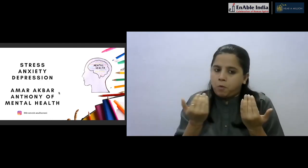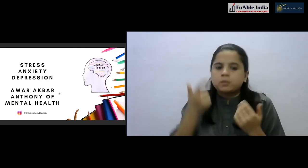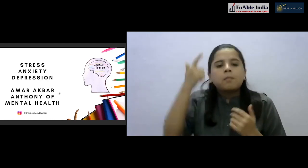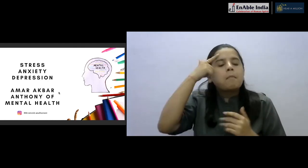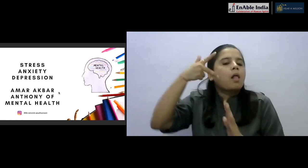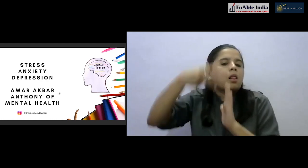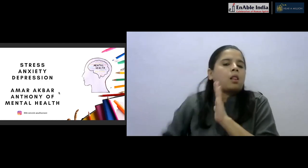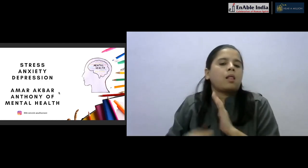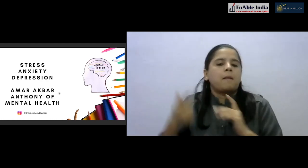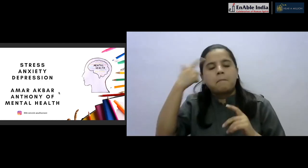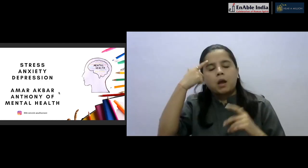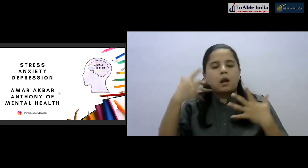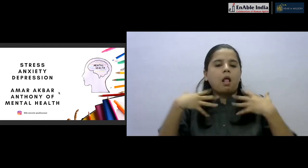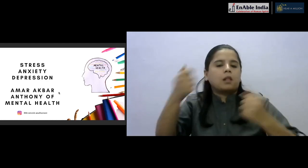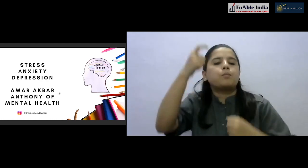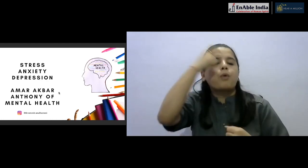issues as well.